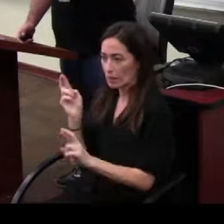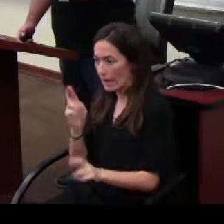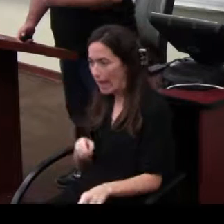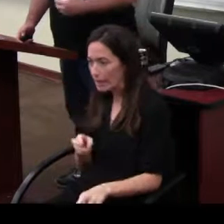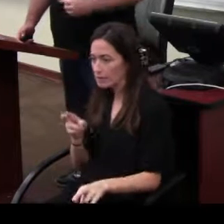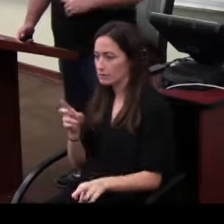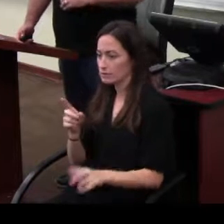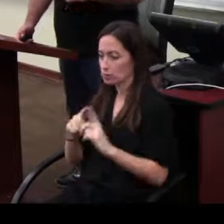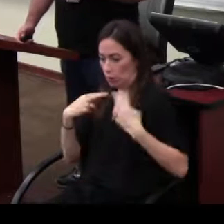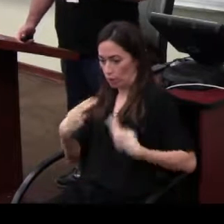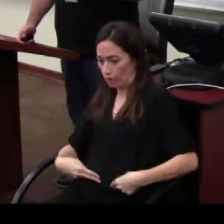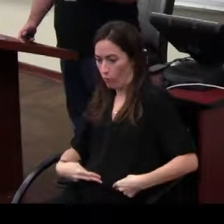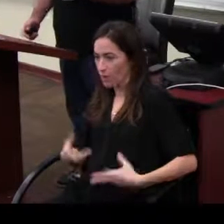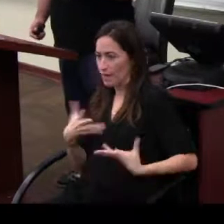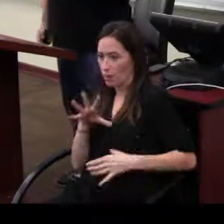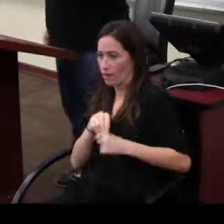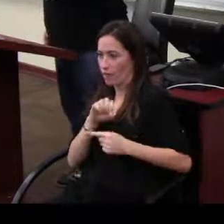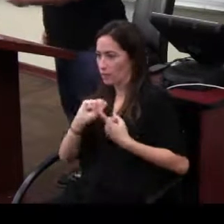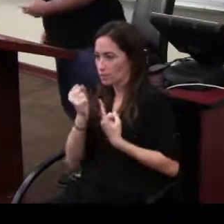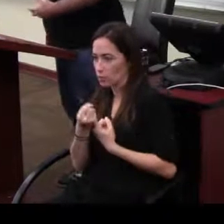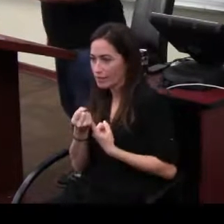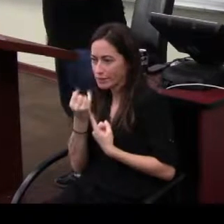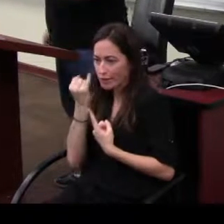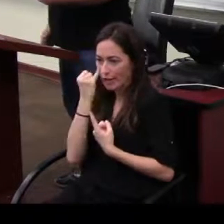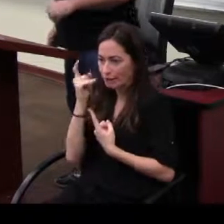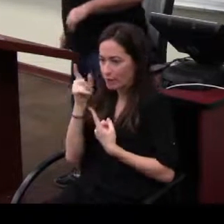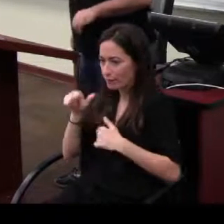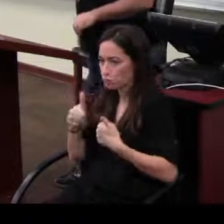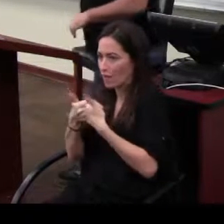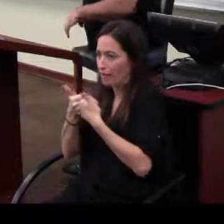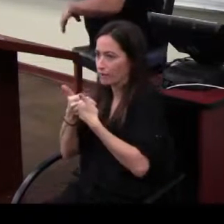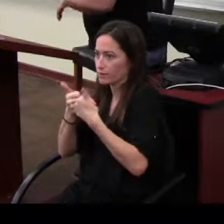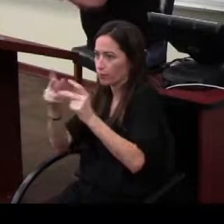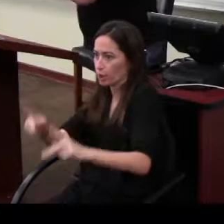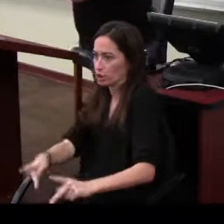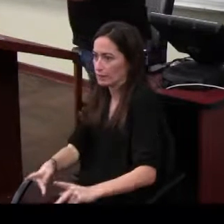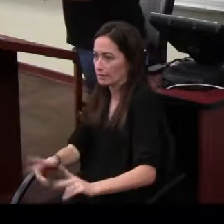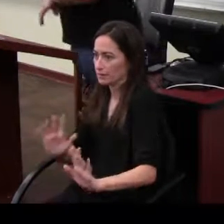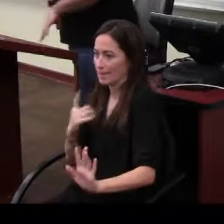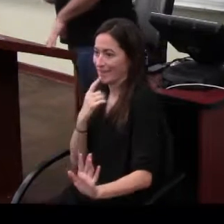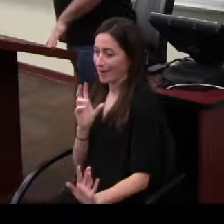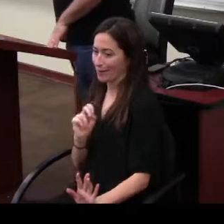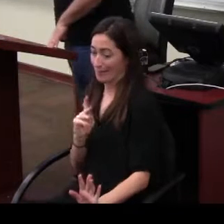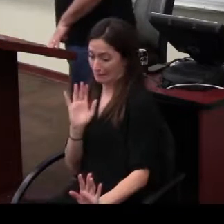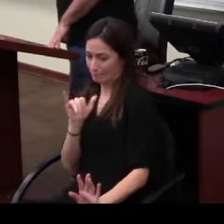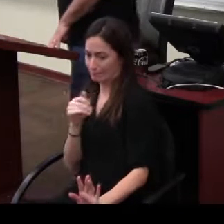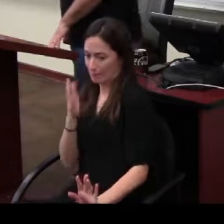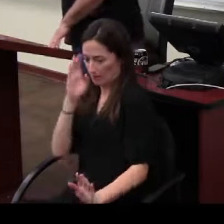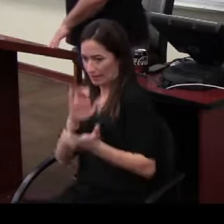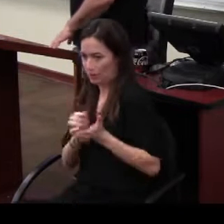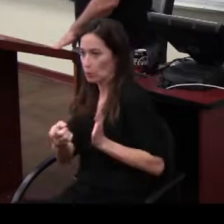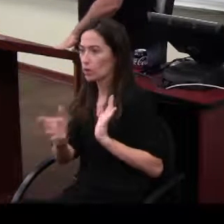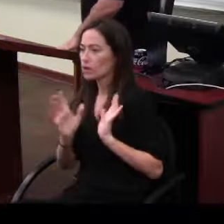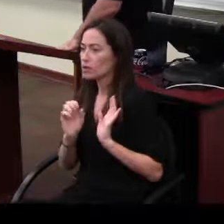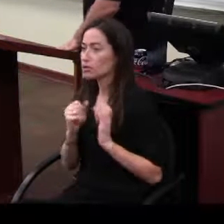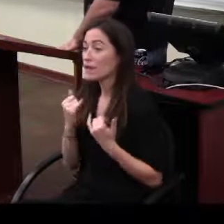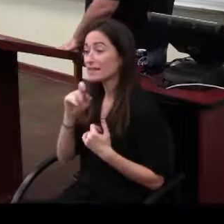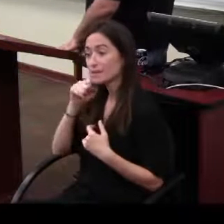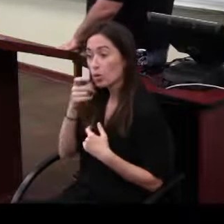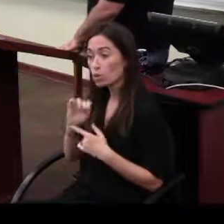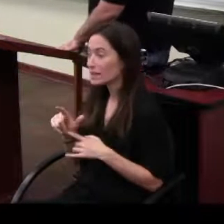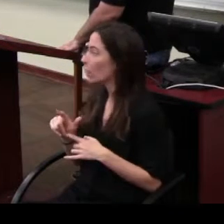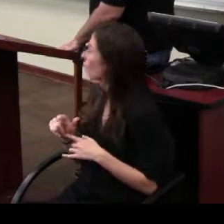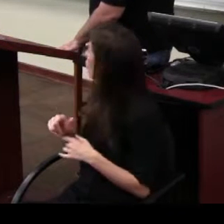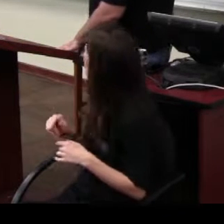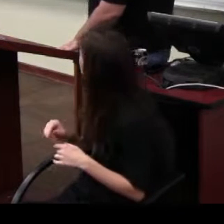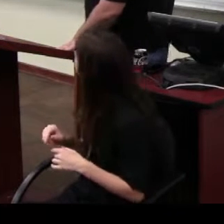react. They don't want to get in those situations where you have to challenge somebody, right? And this is kind of a cool little deal here.